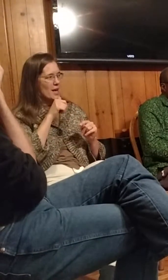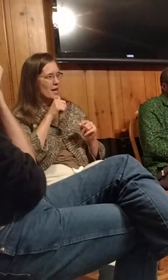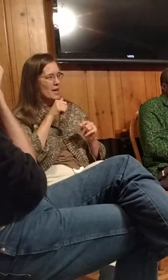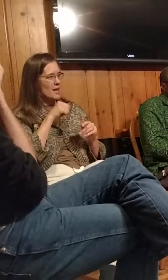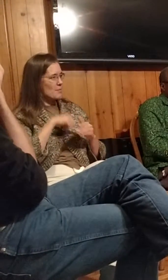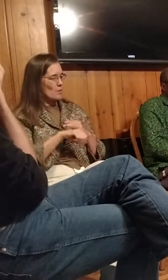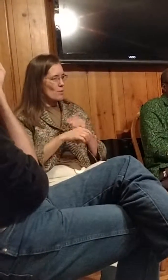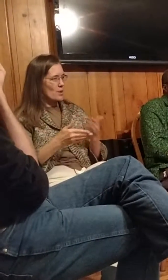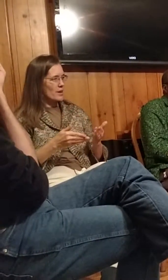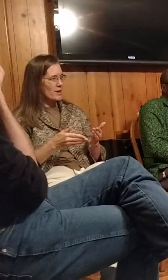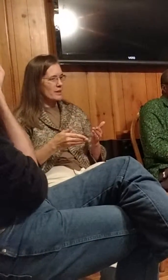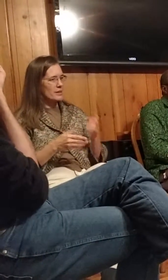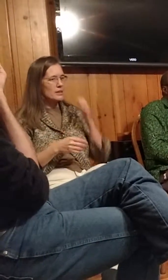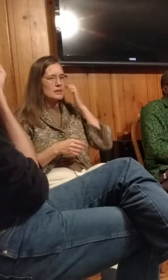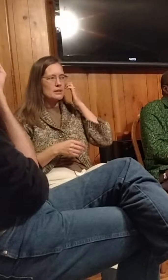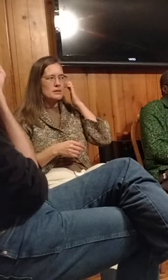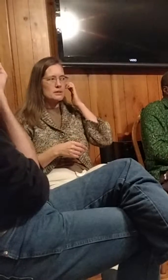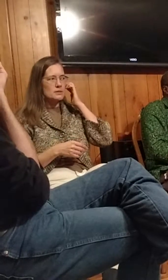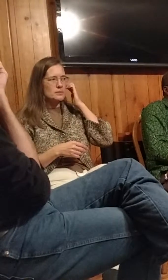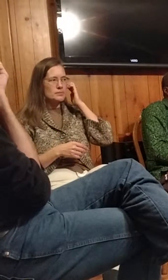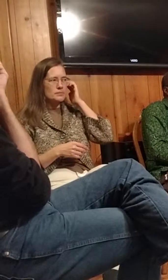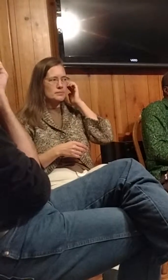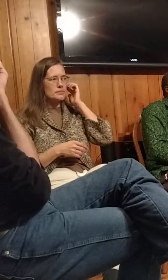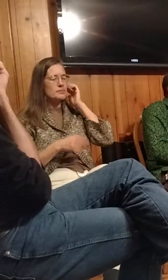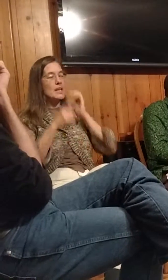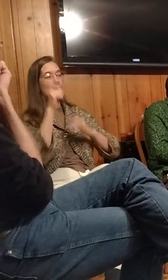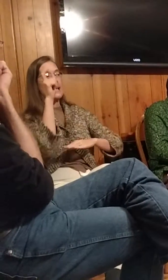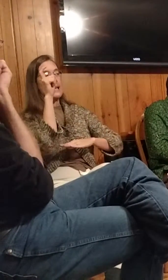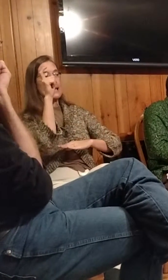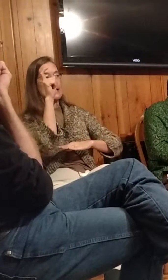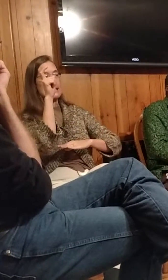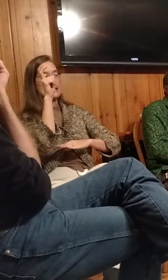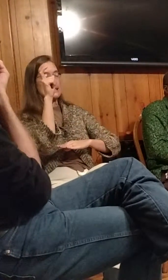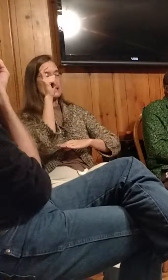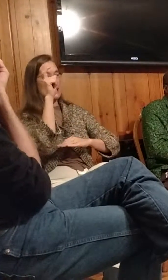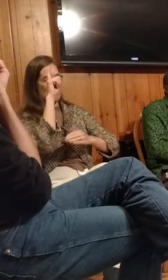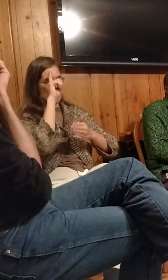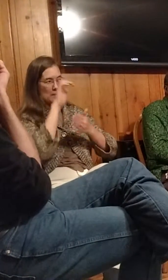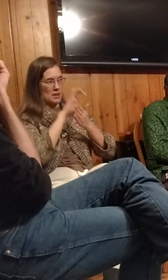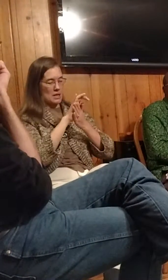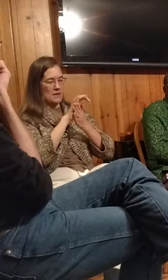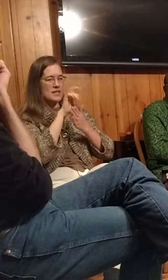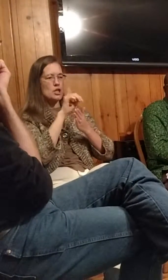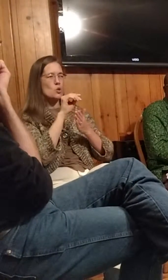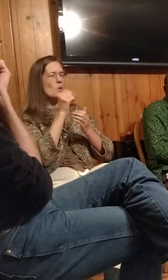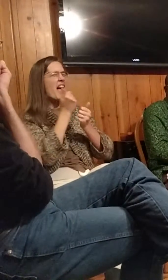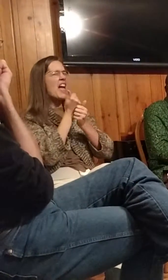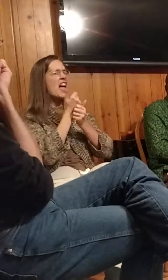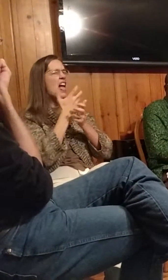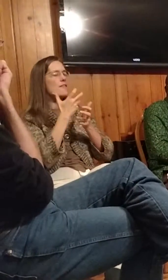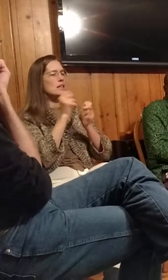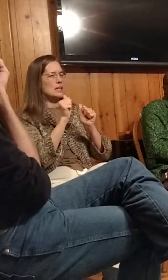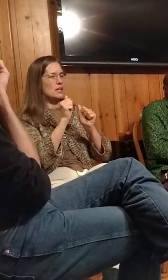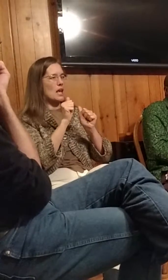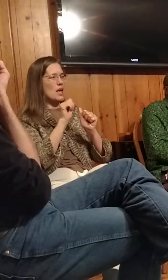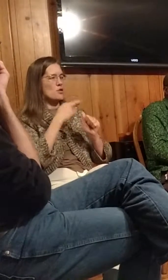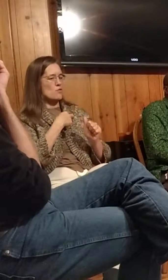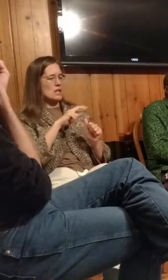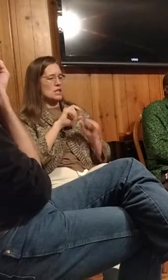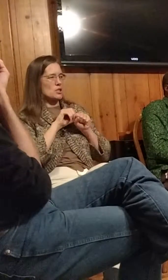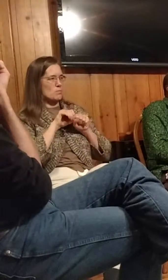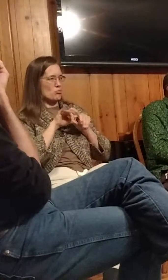are not safe. Now you see, Islam believes that they have to do everything possible to spread their religion.